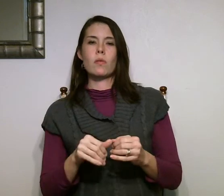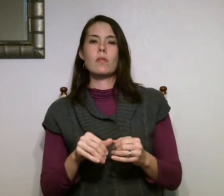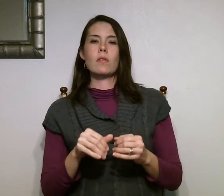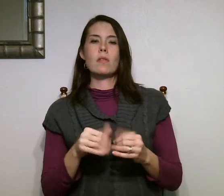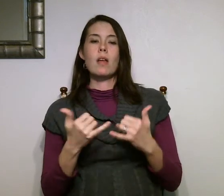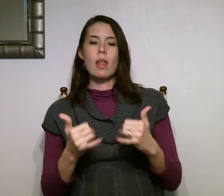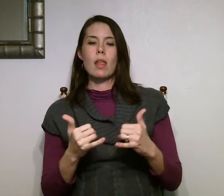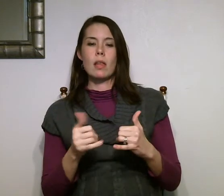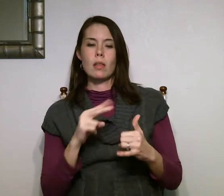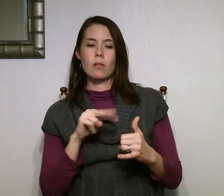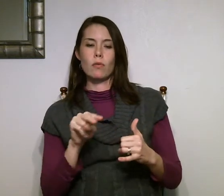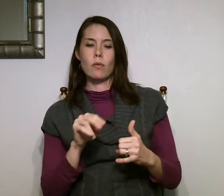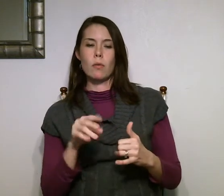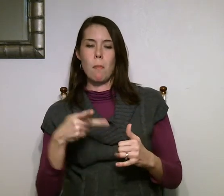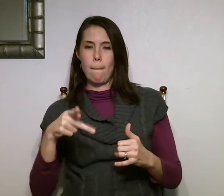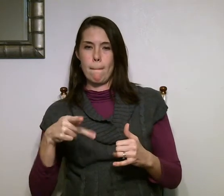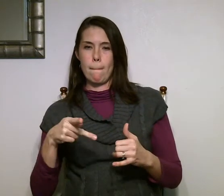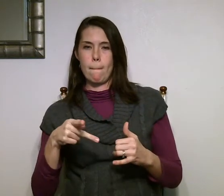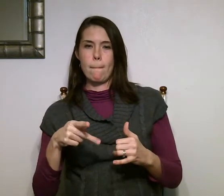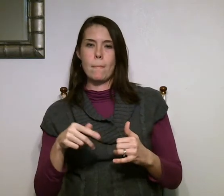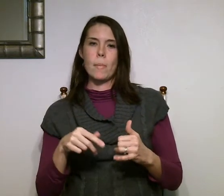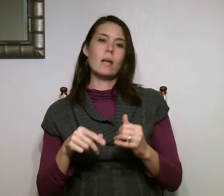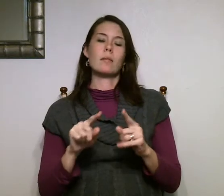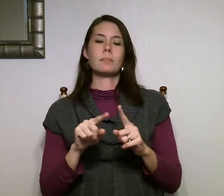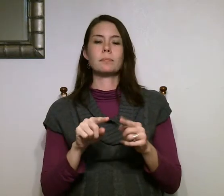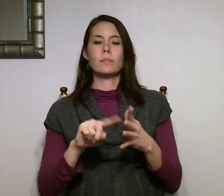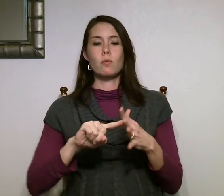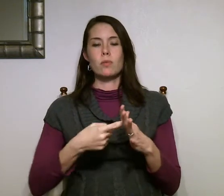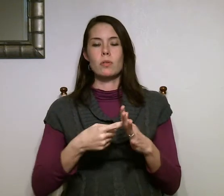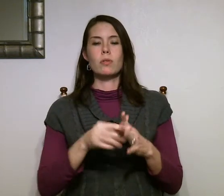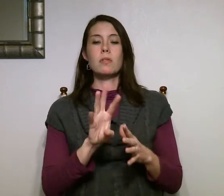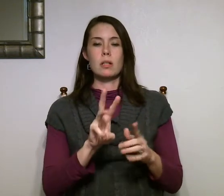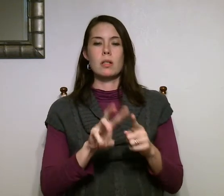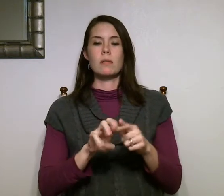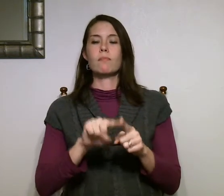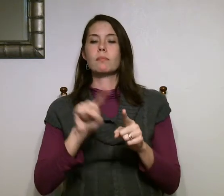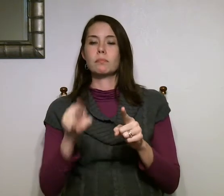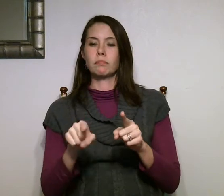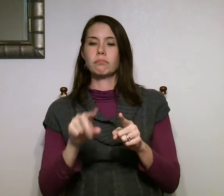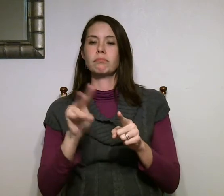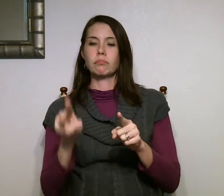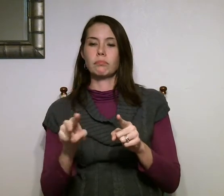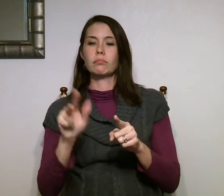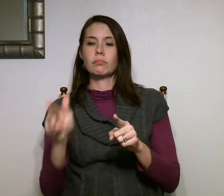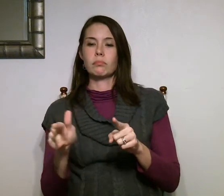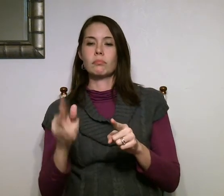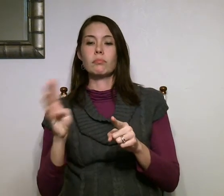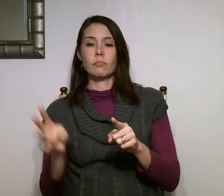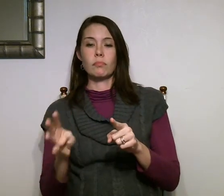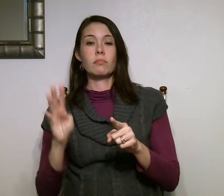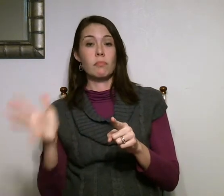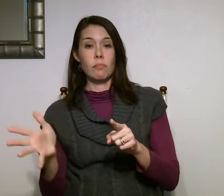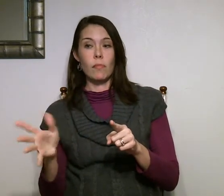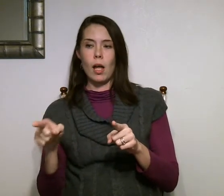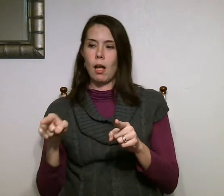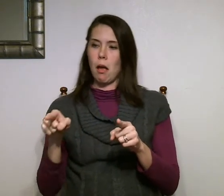3, 4, 5. We get to the same place. And I think you might want to try this on a bunch of problems, and you'll see it always works out. That